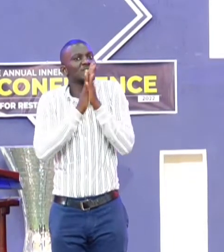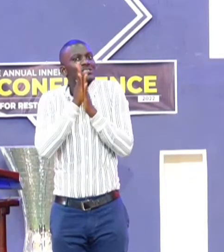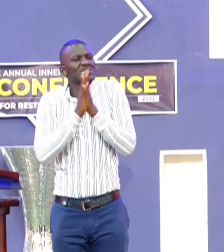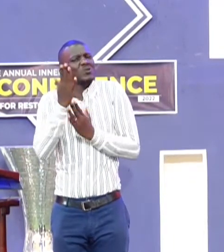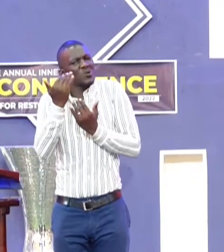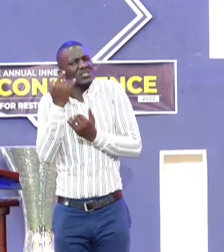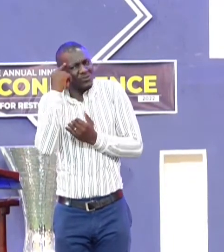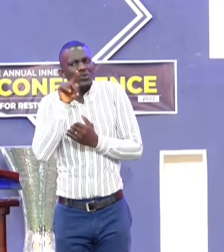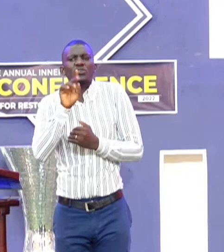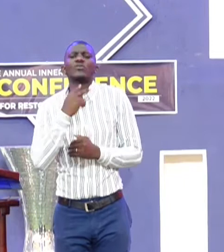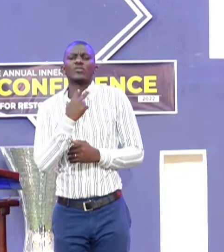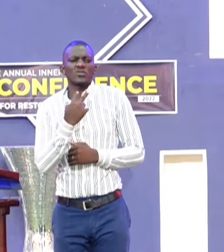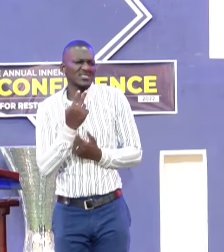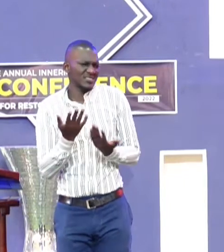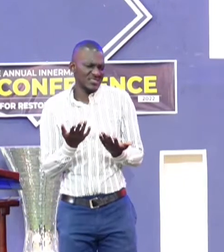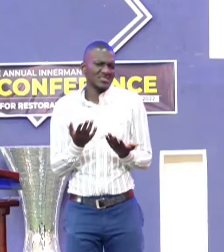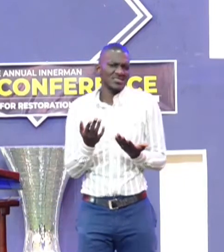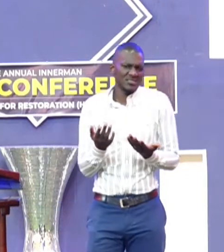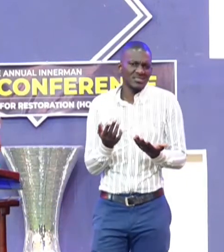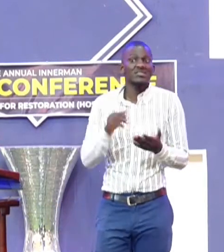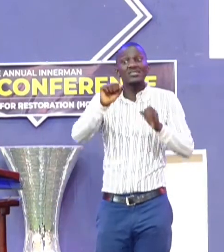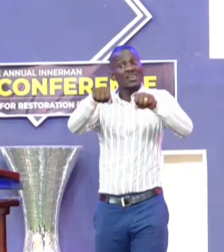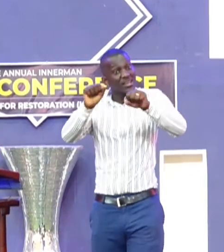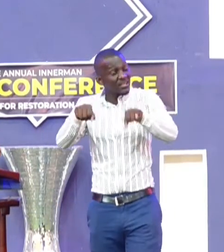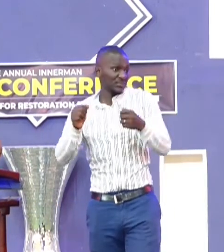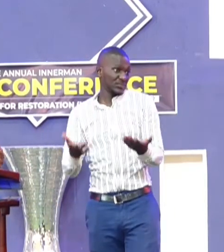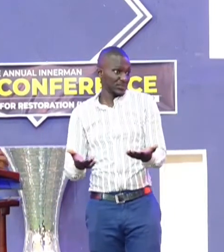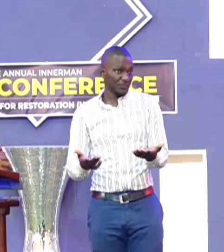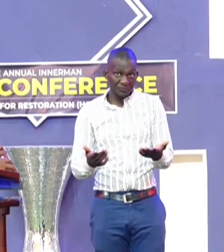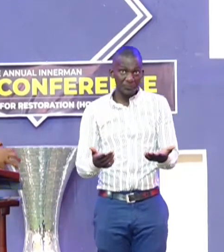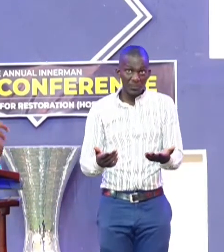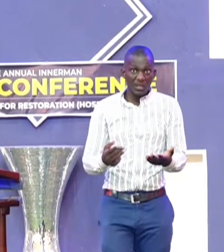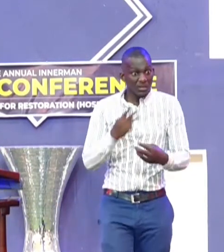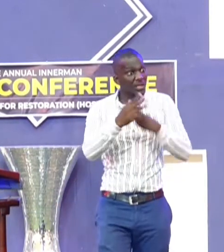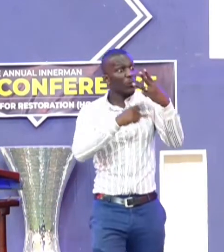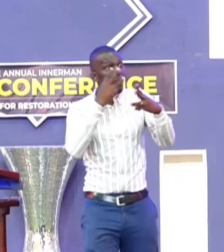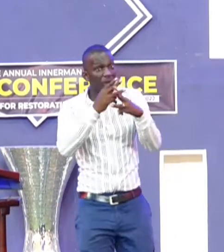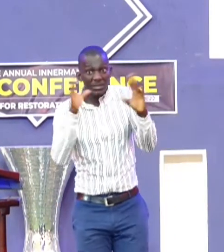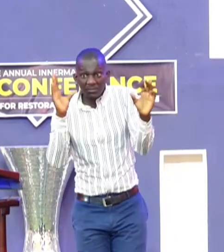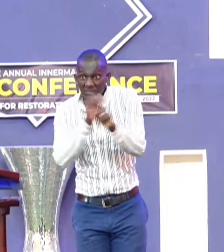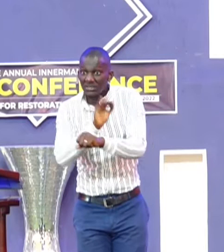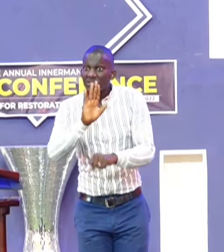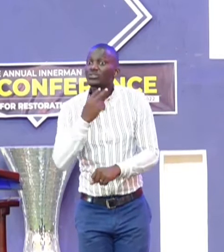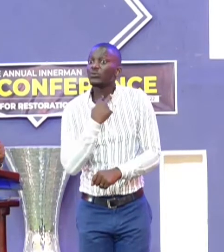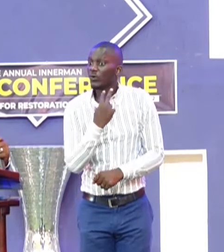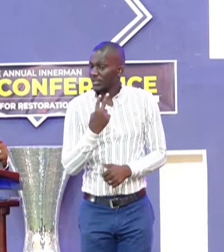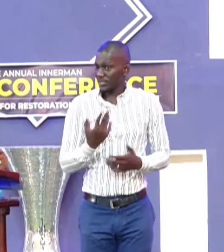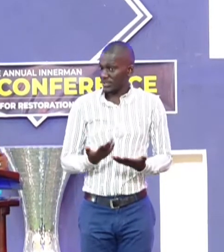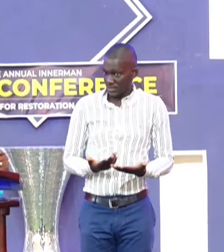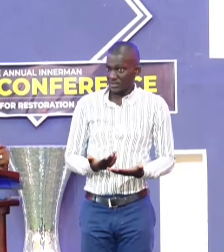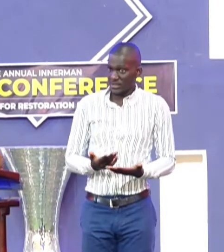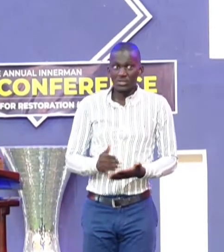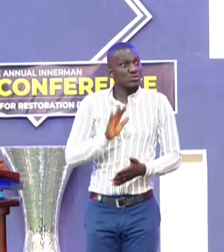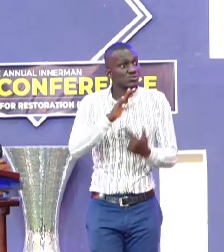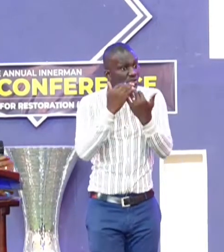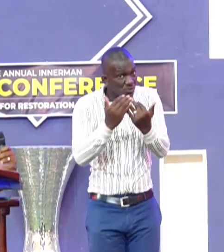The world misses your voice. Yes. Eddoboozi lyo ensi erisubwa. The world misses your voice. Abaana